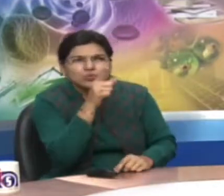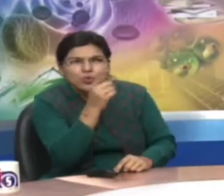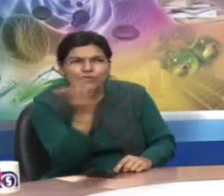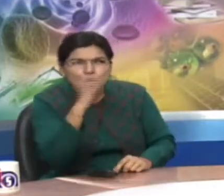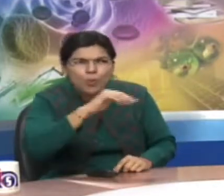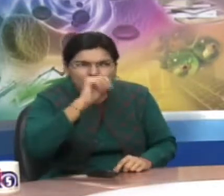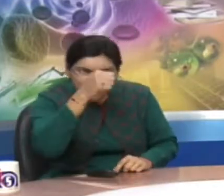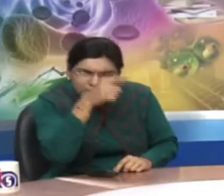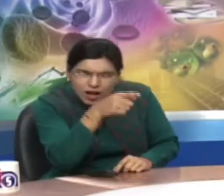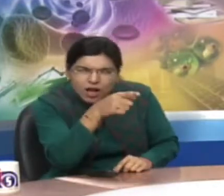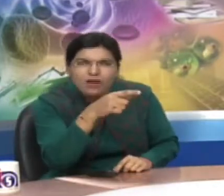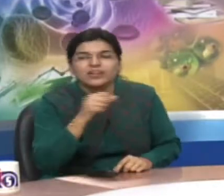from India.